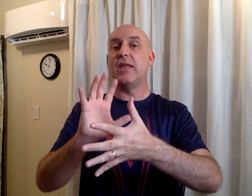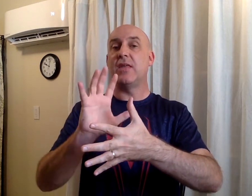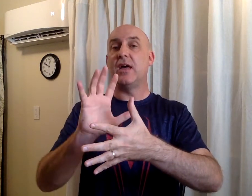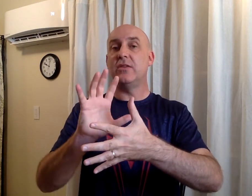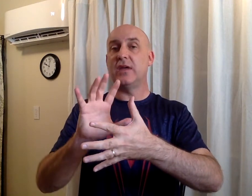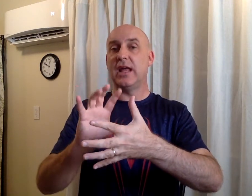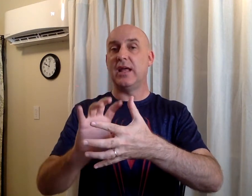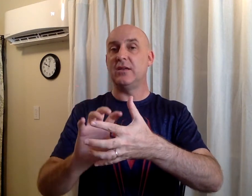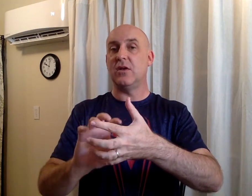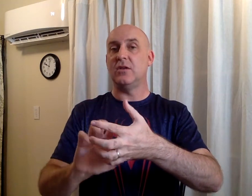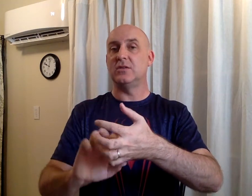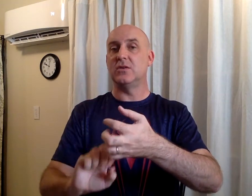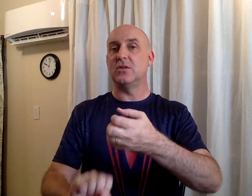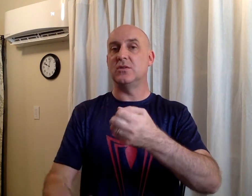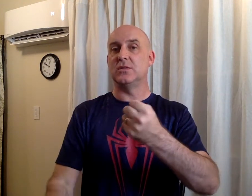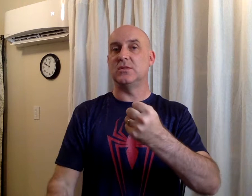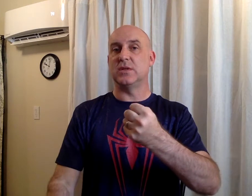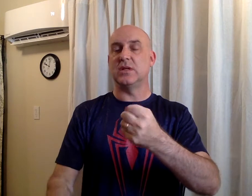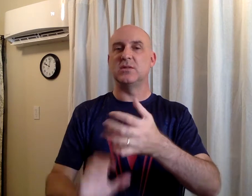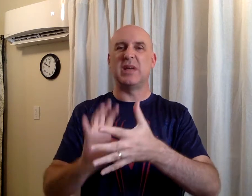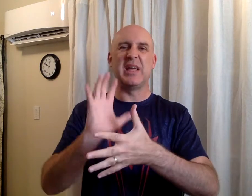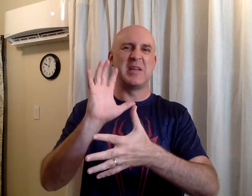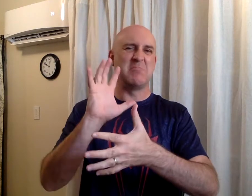And the other hand also closes when it goes by.